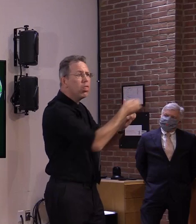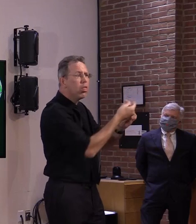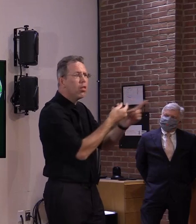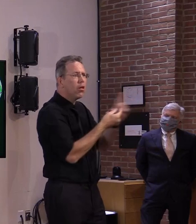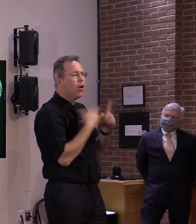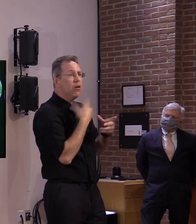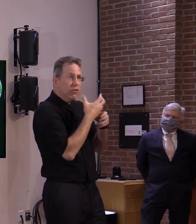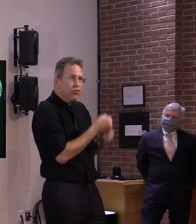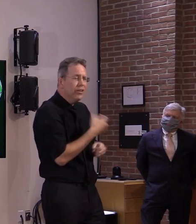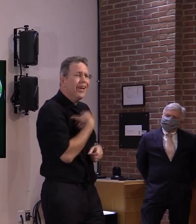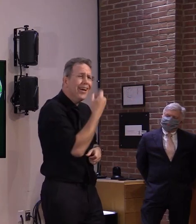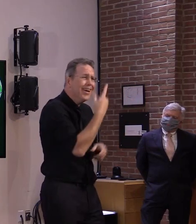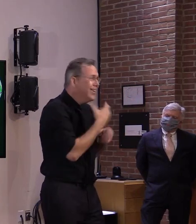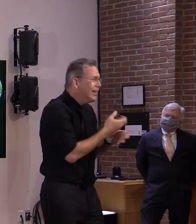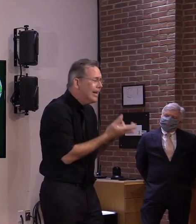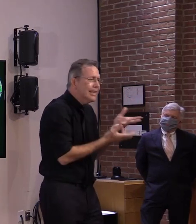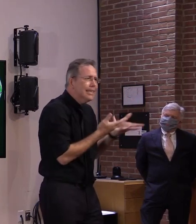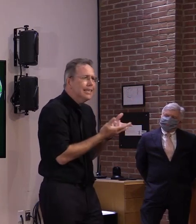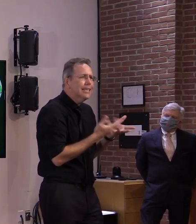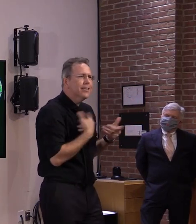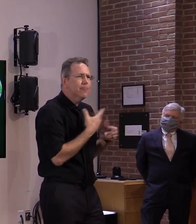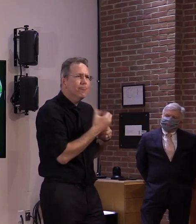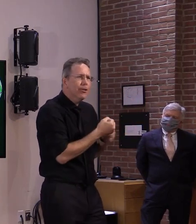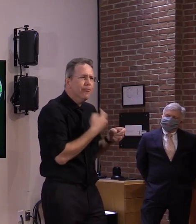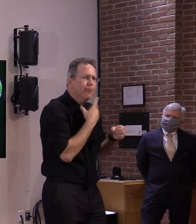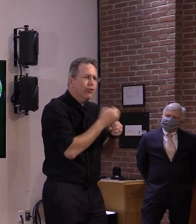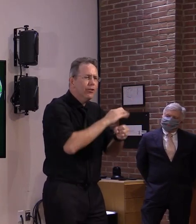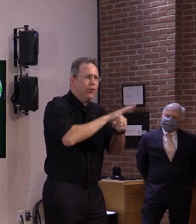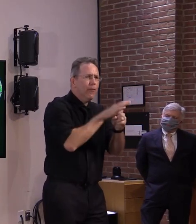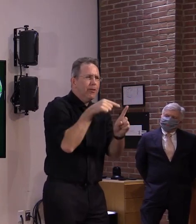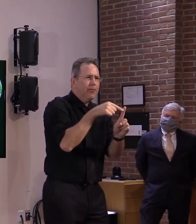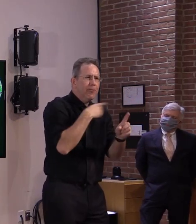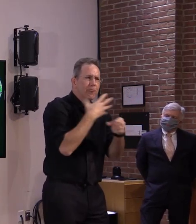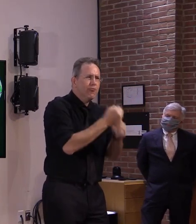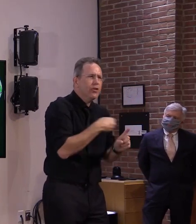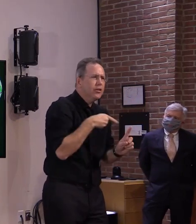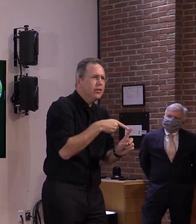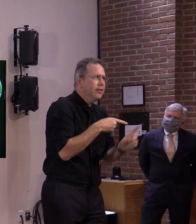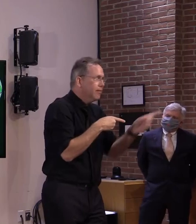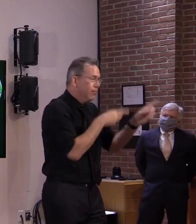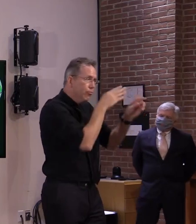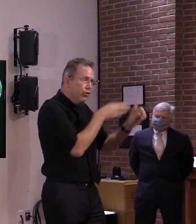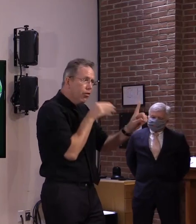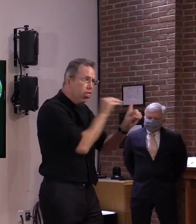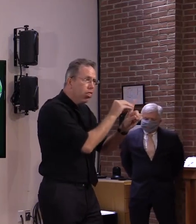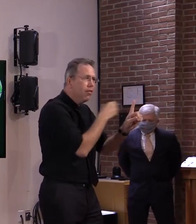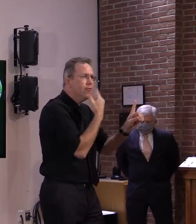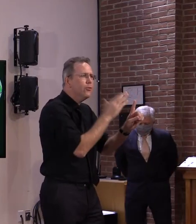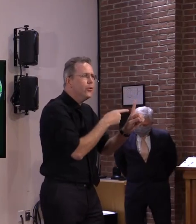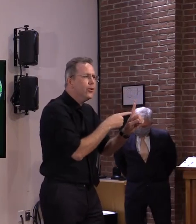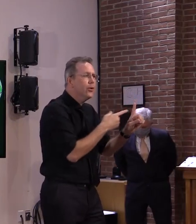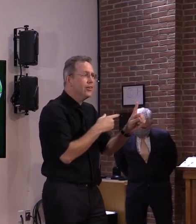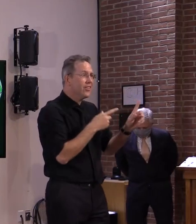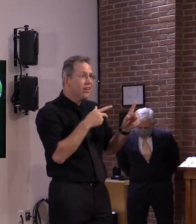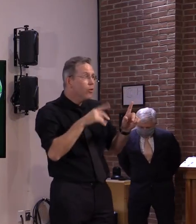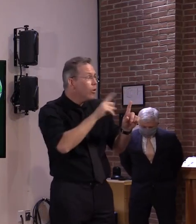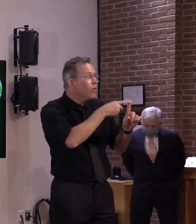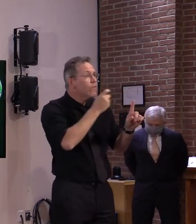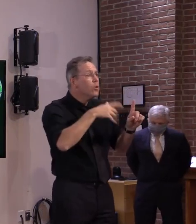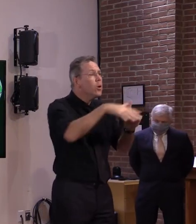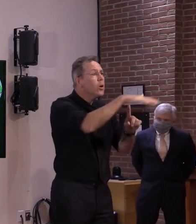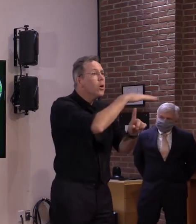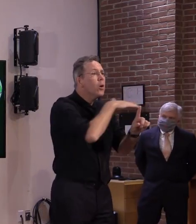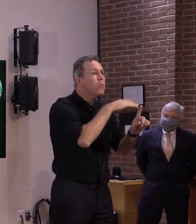us or us to them, it is very challenging in an environment where there is more virus around for people